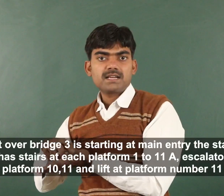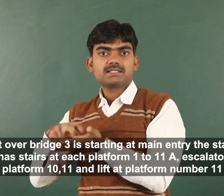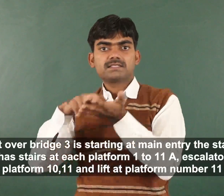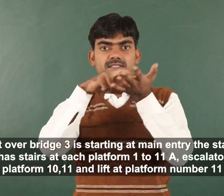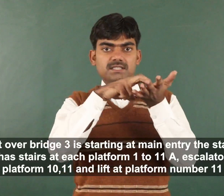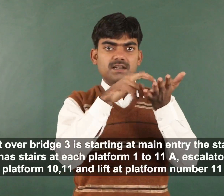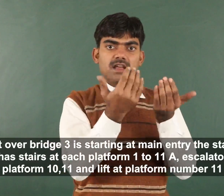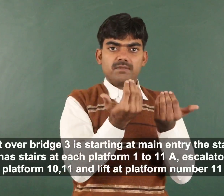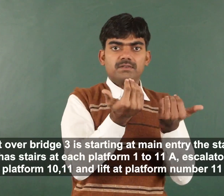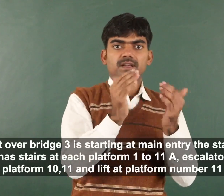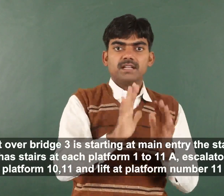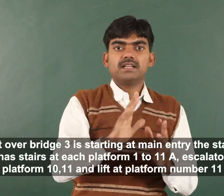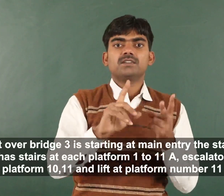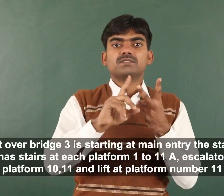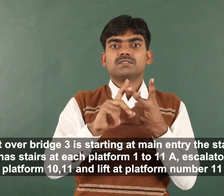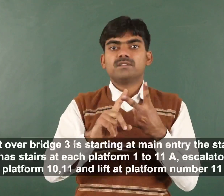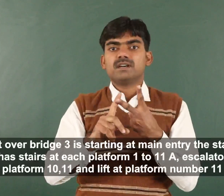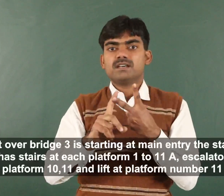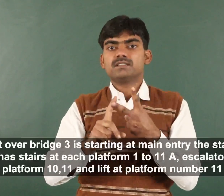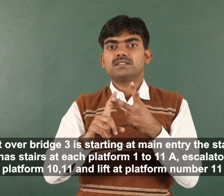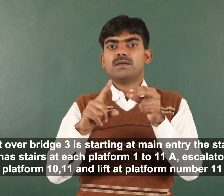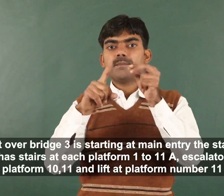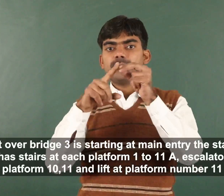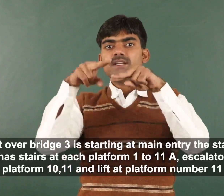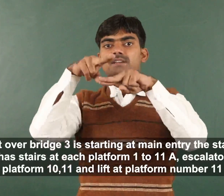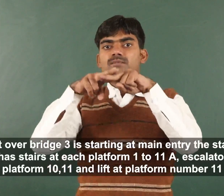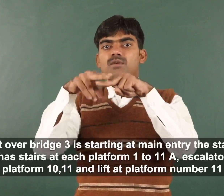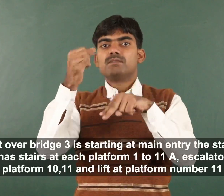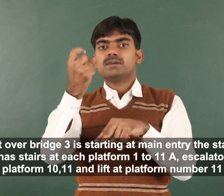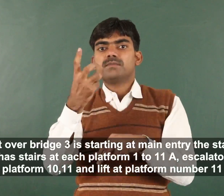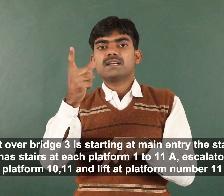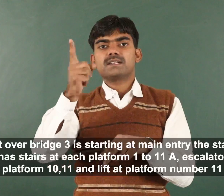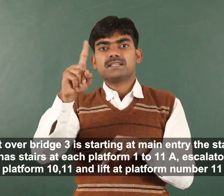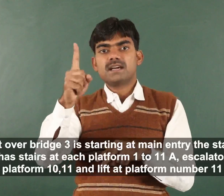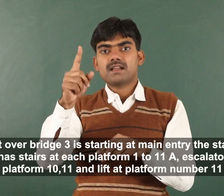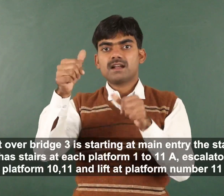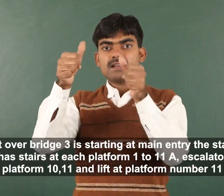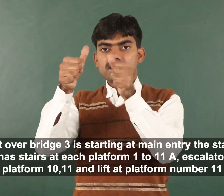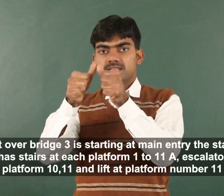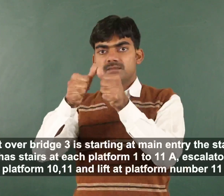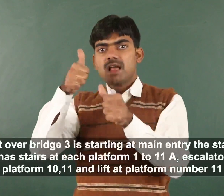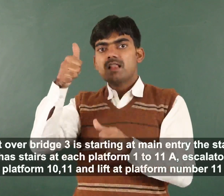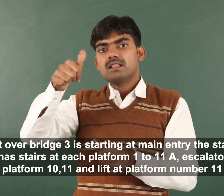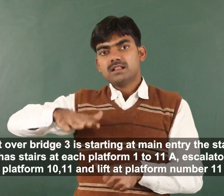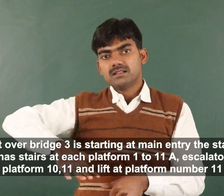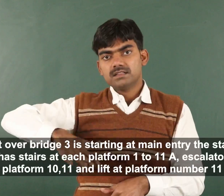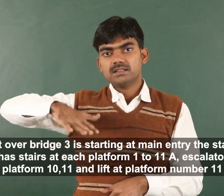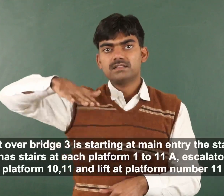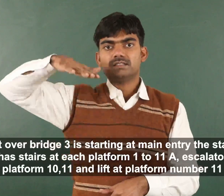Escalators are at platform number 10 and 11 and lift at platform number